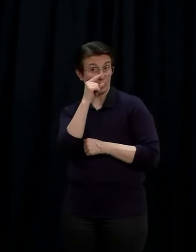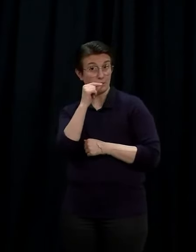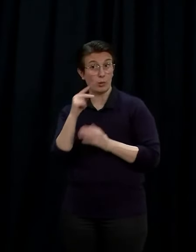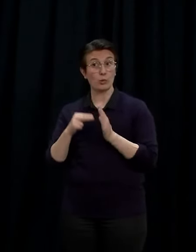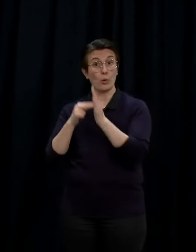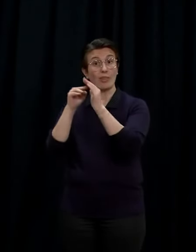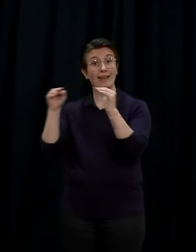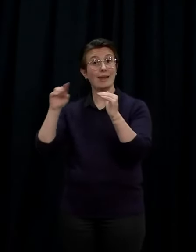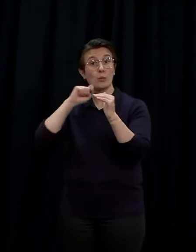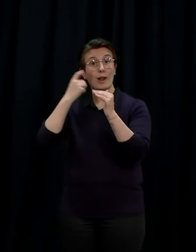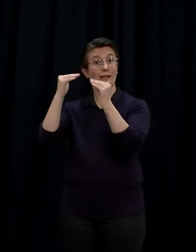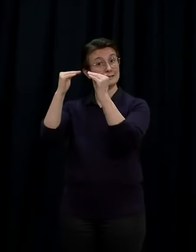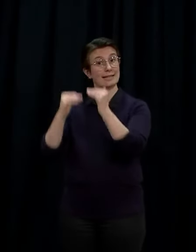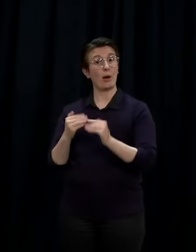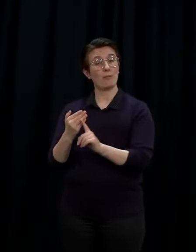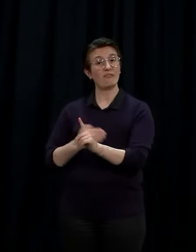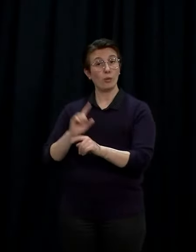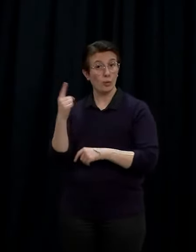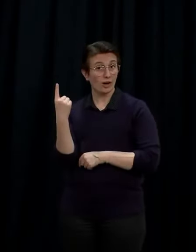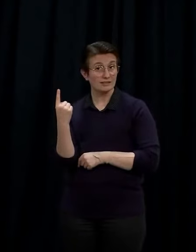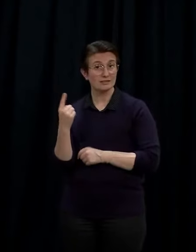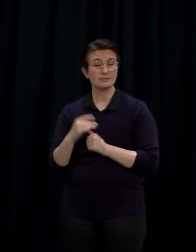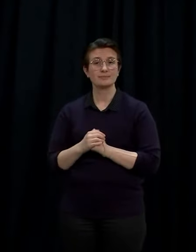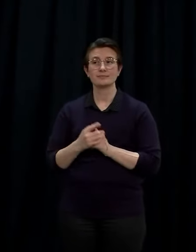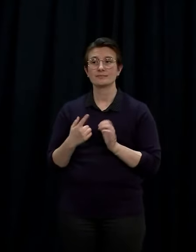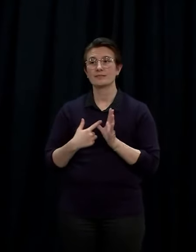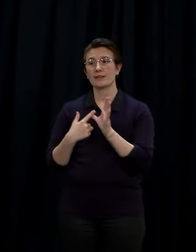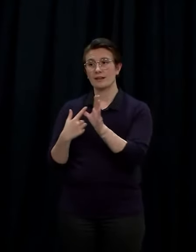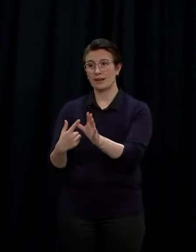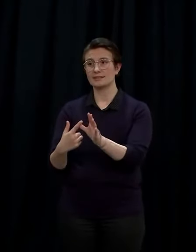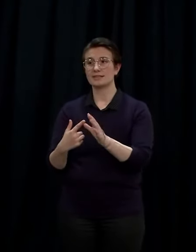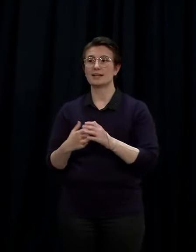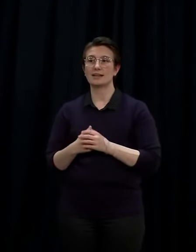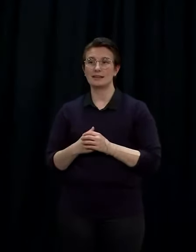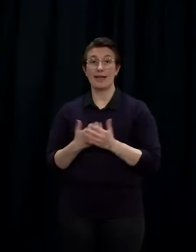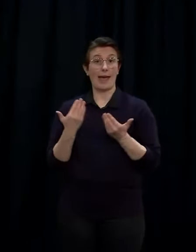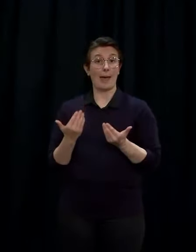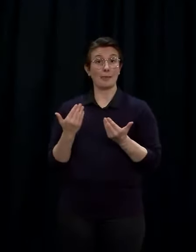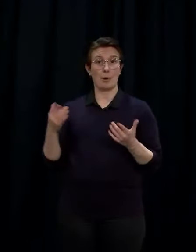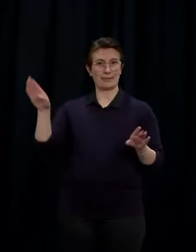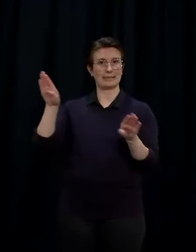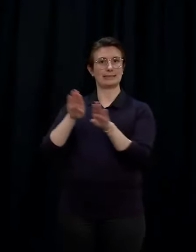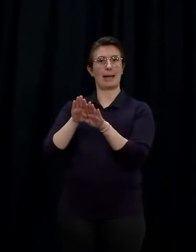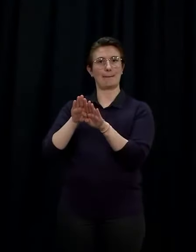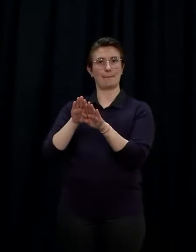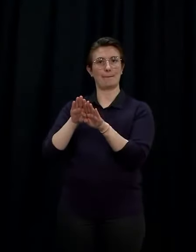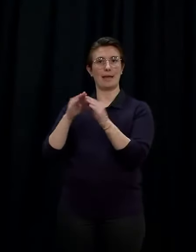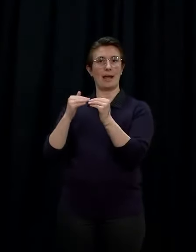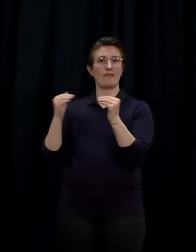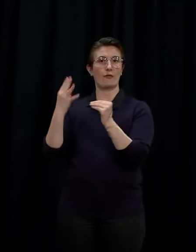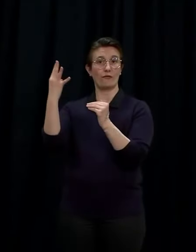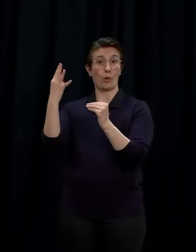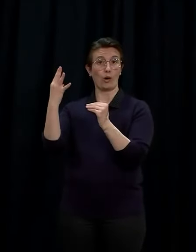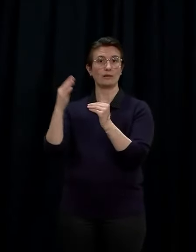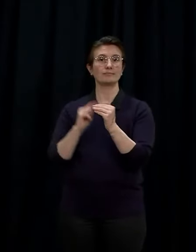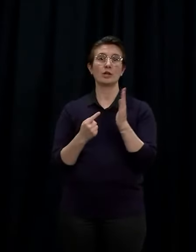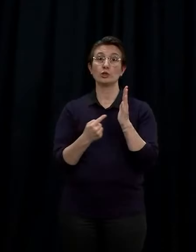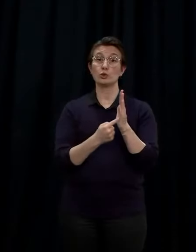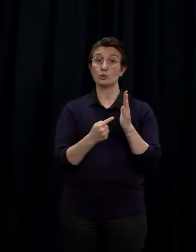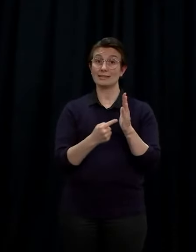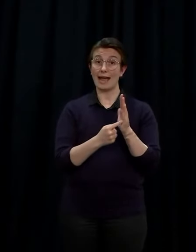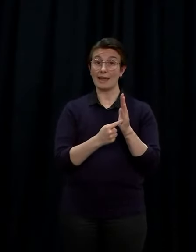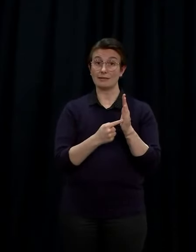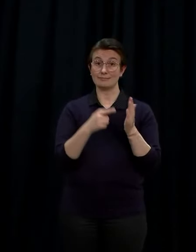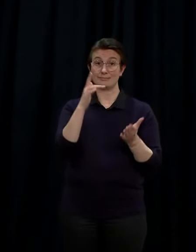So when the rest of the country next week, early next week, moves to 3, Auckland and Northland will stay at 4. On Monday, we'll give the